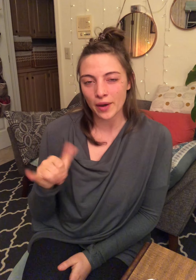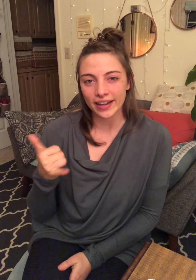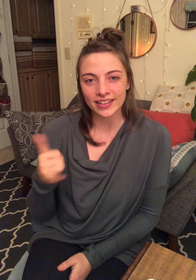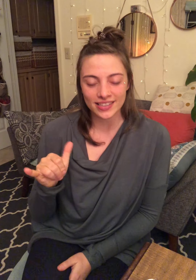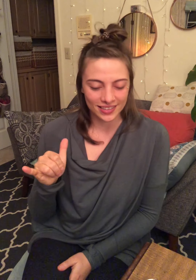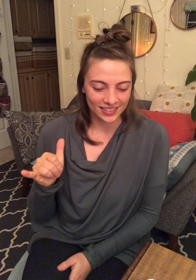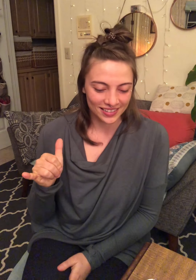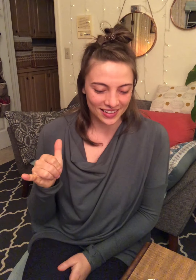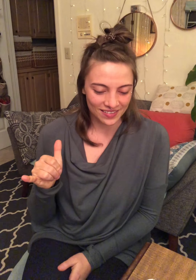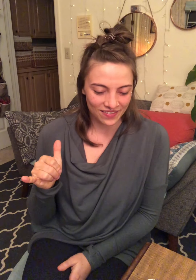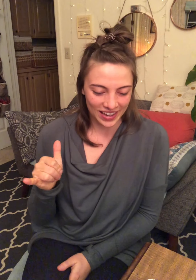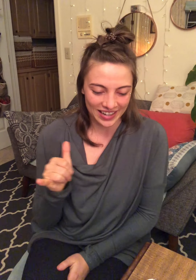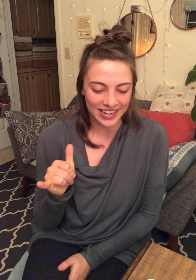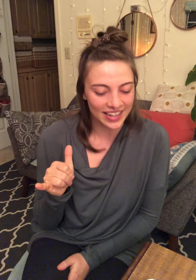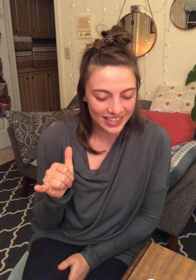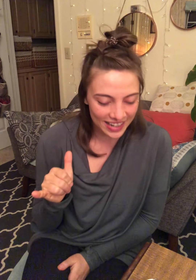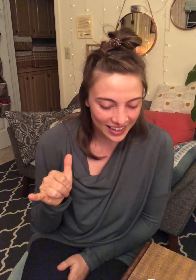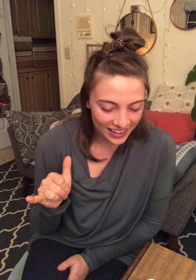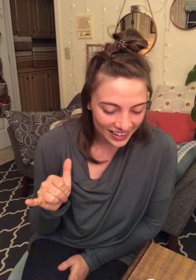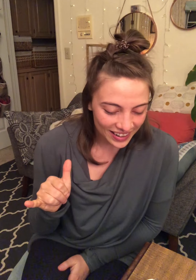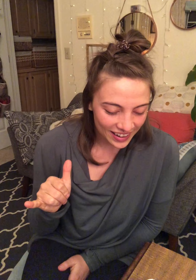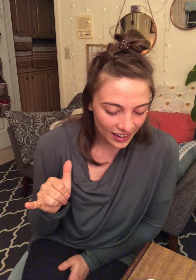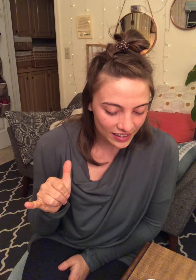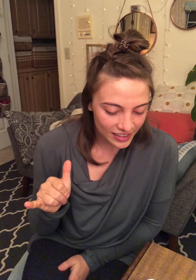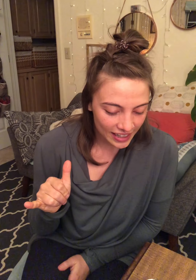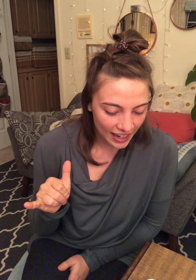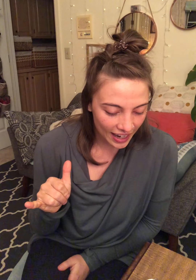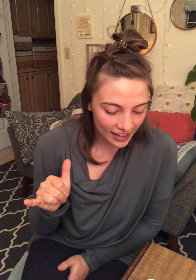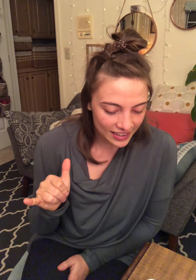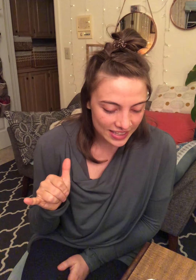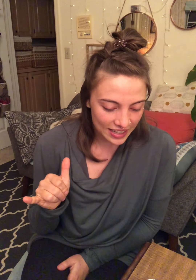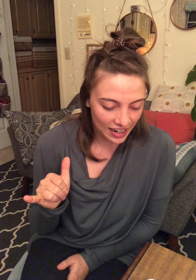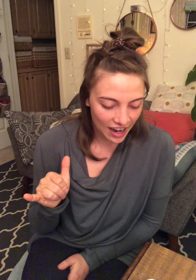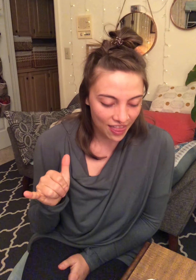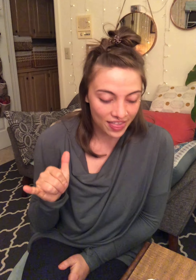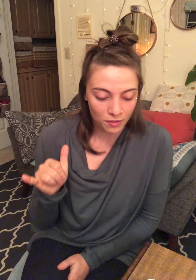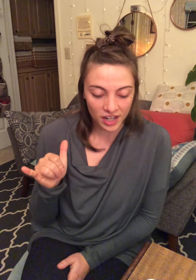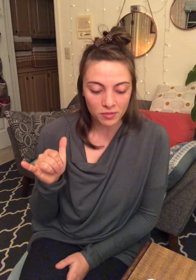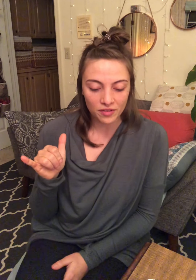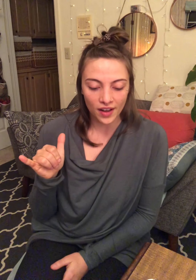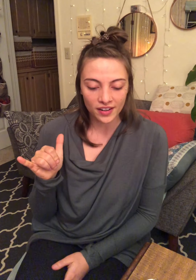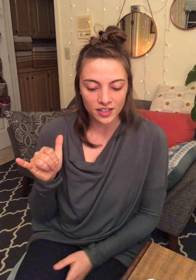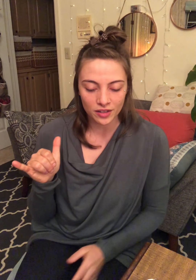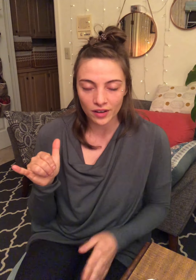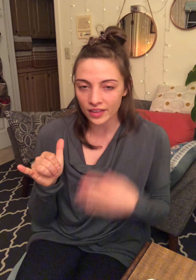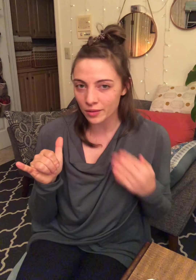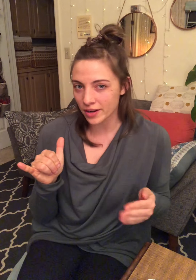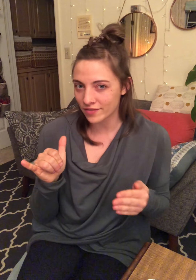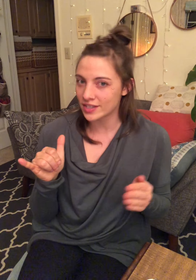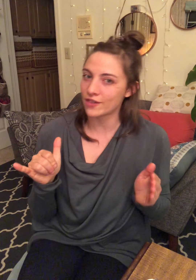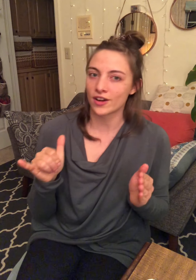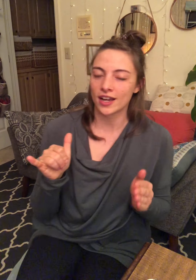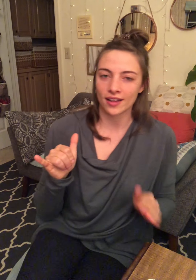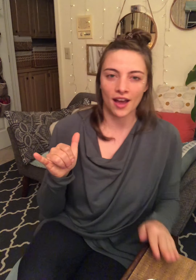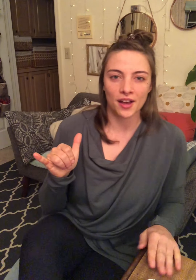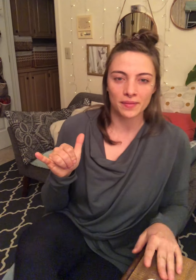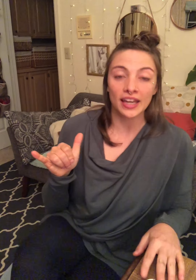twice. Fantastic. Okay, let's see here. And then we're going to move on to a little bit of different hand